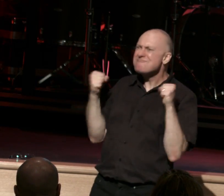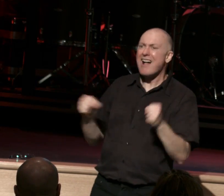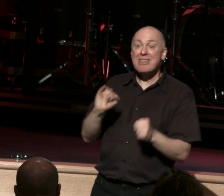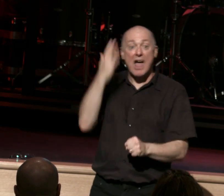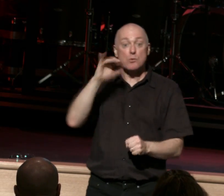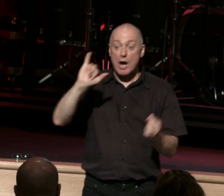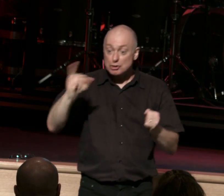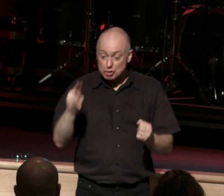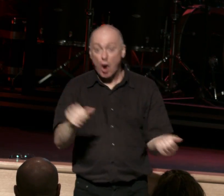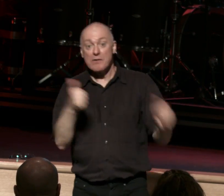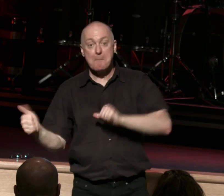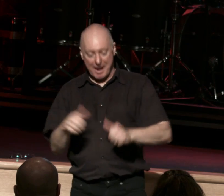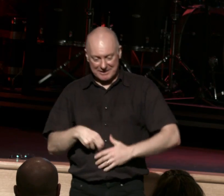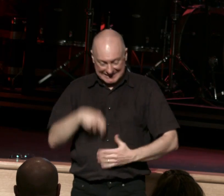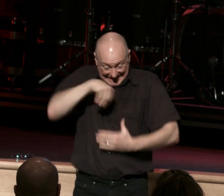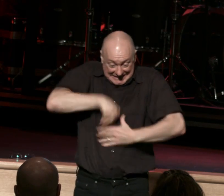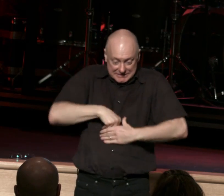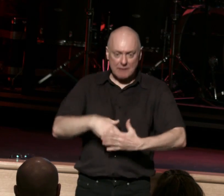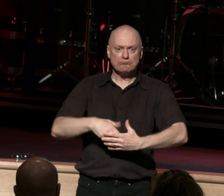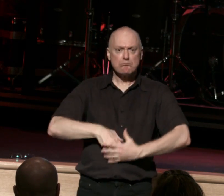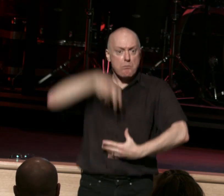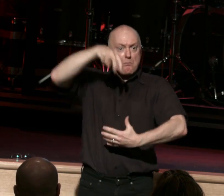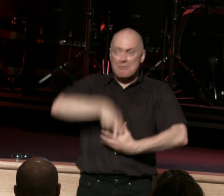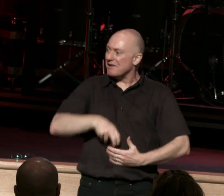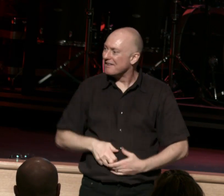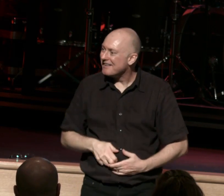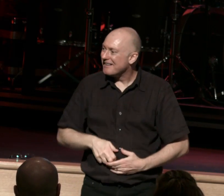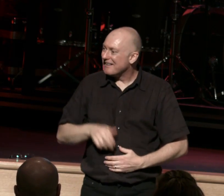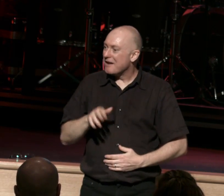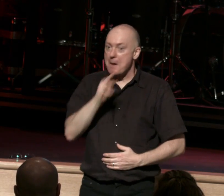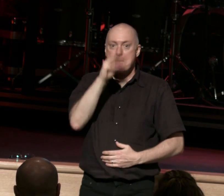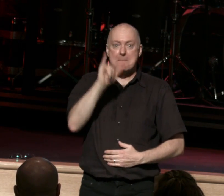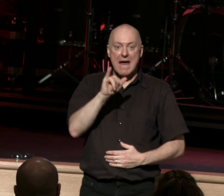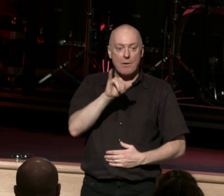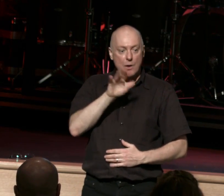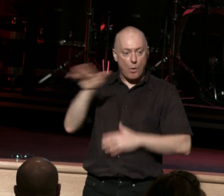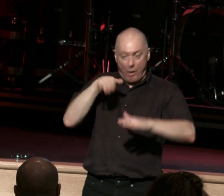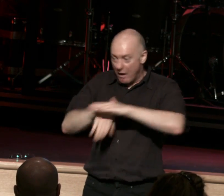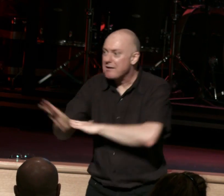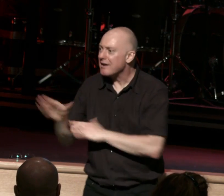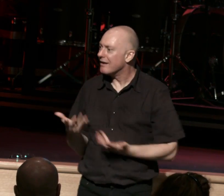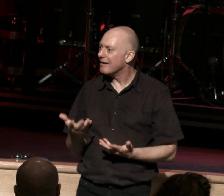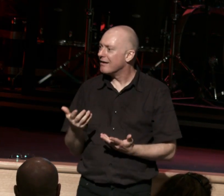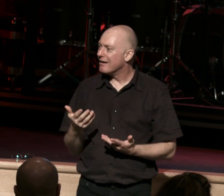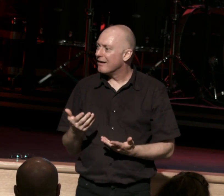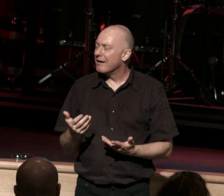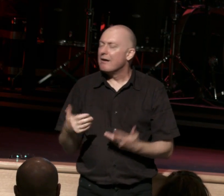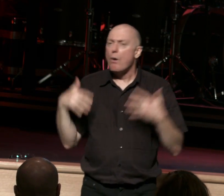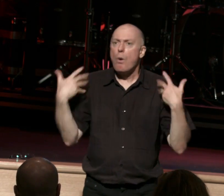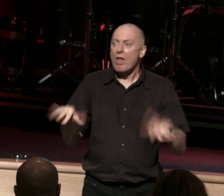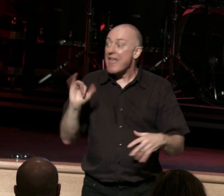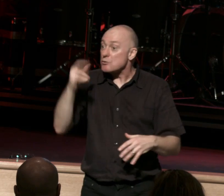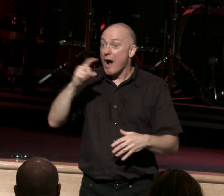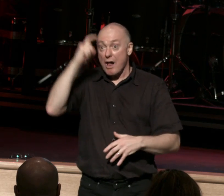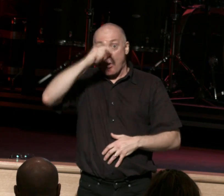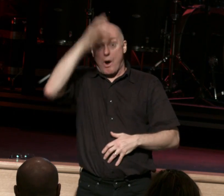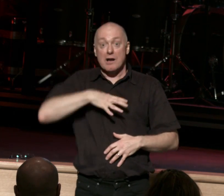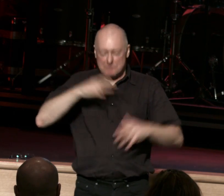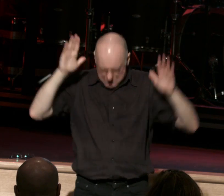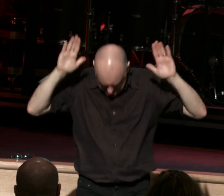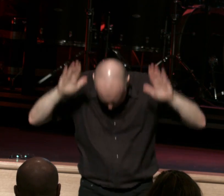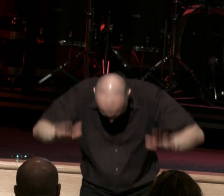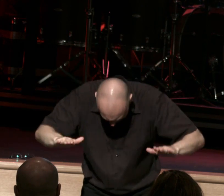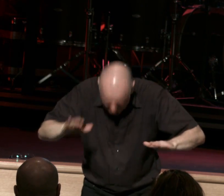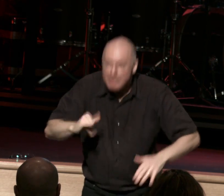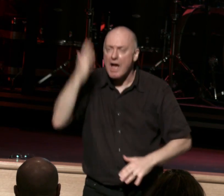run. That's why John the Baptist leaps in the womb of Elizabeth when Mary walks into the same room. That's why the wise men bowed down, and that's